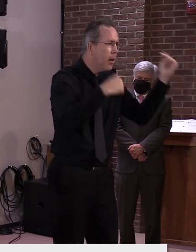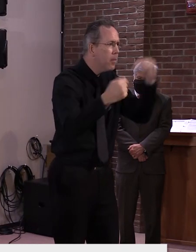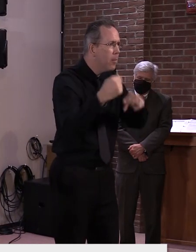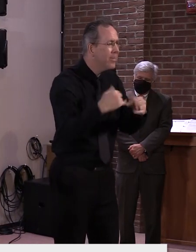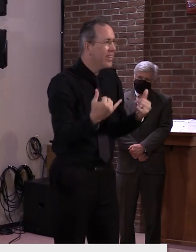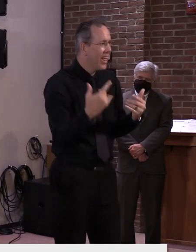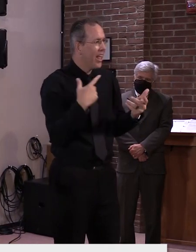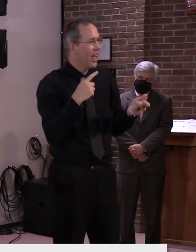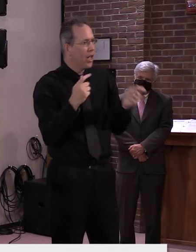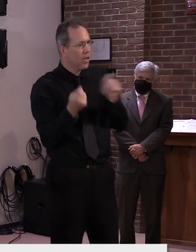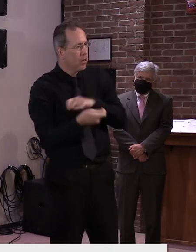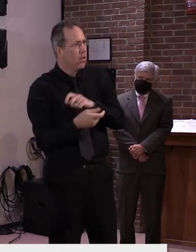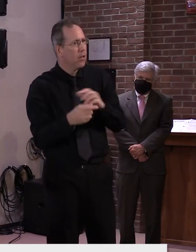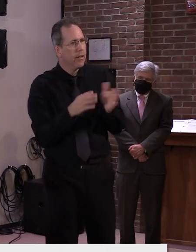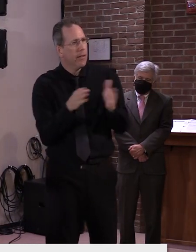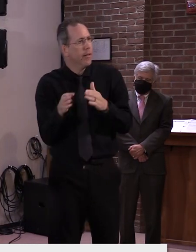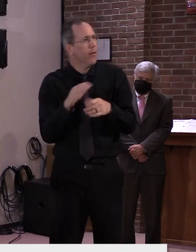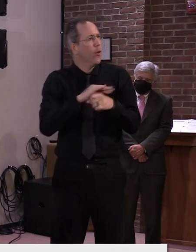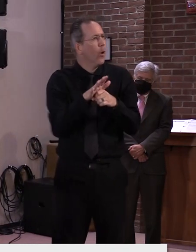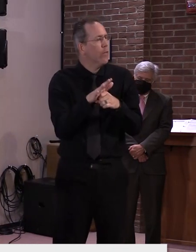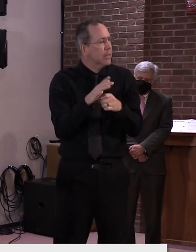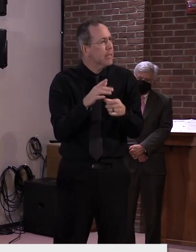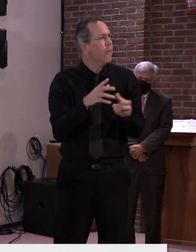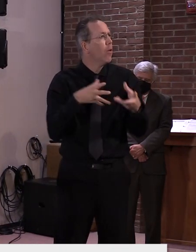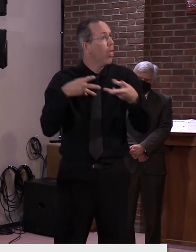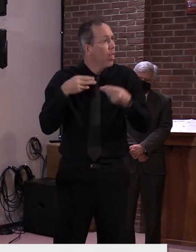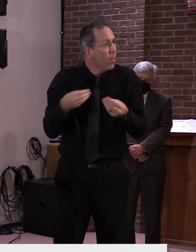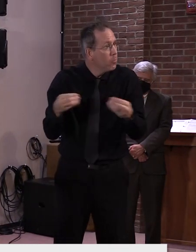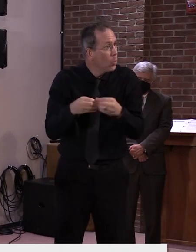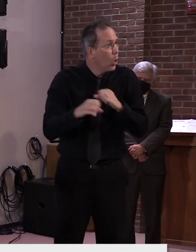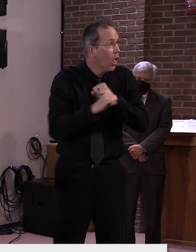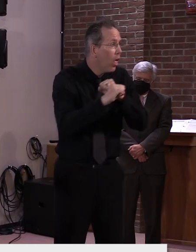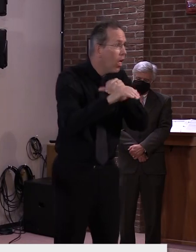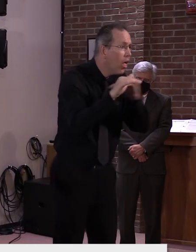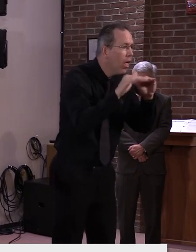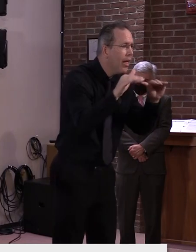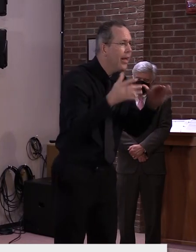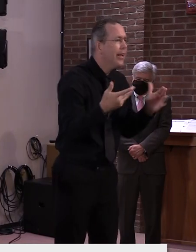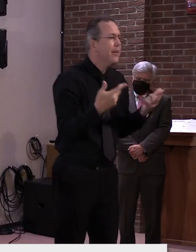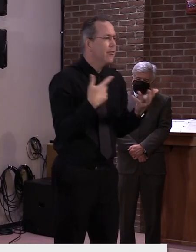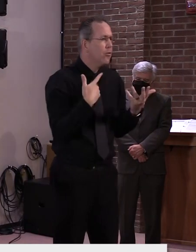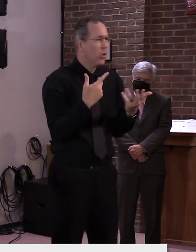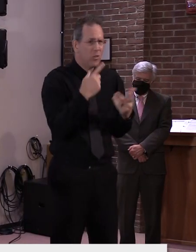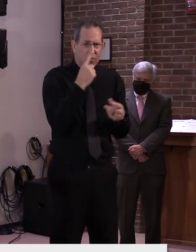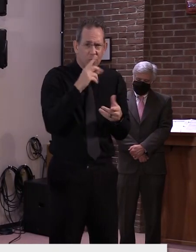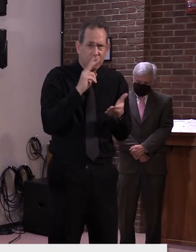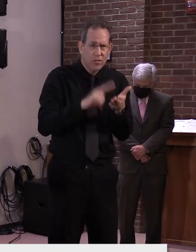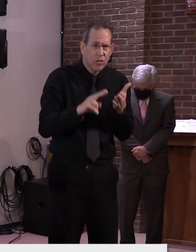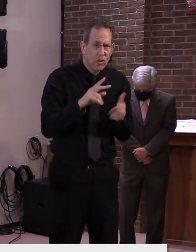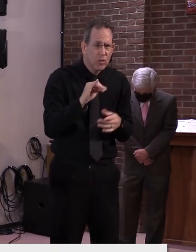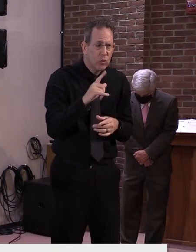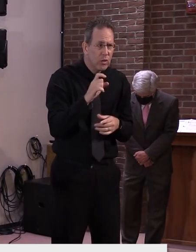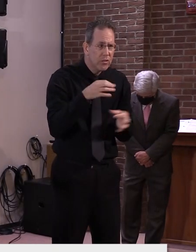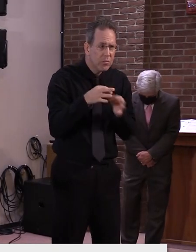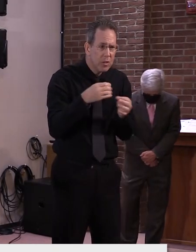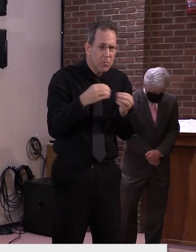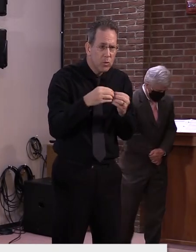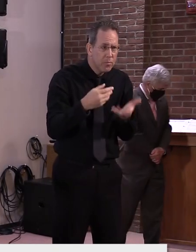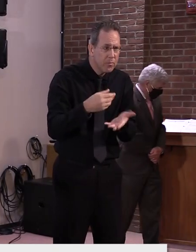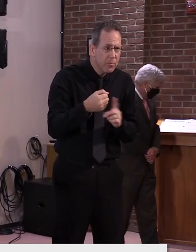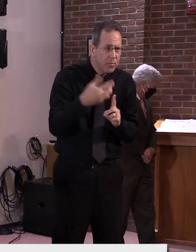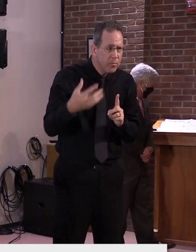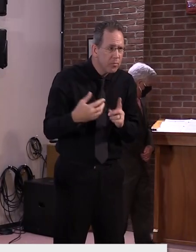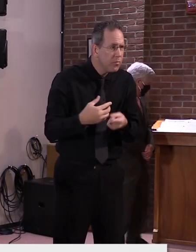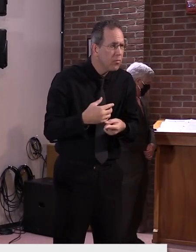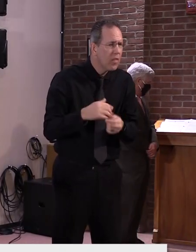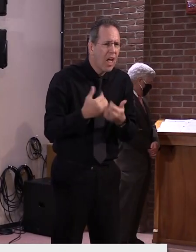I'd ask Secretary Curley if she could maybe elaborate on what initiatives we're taking,